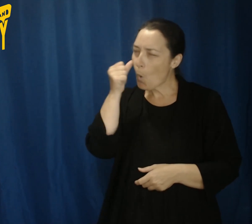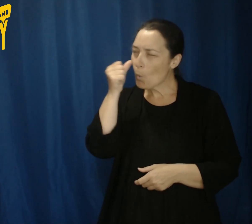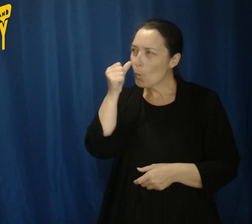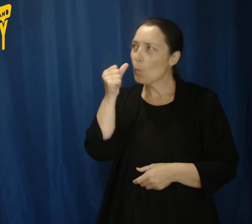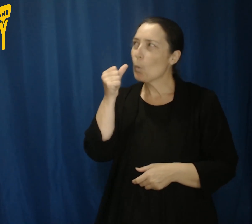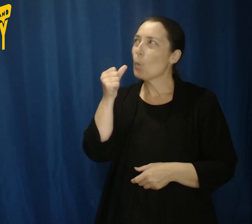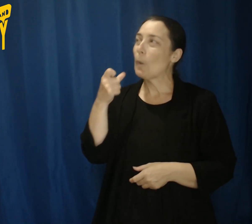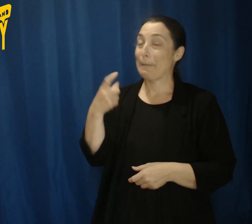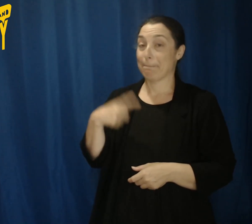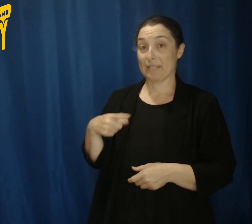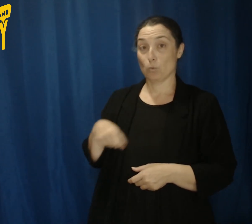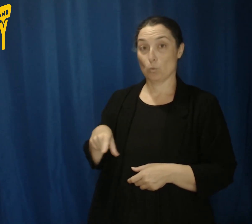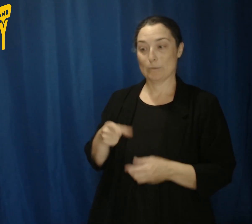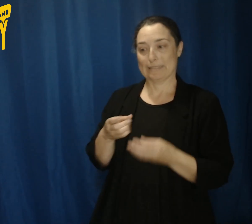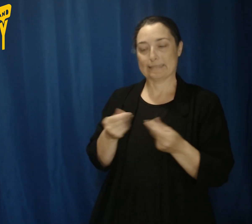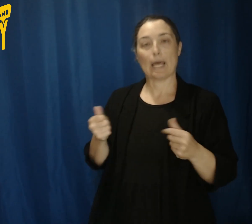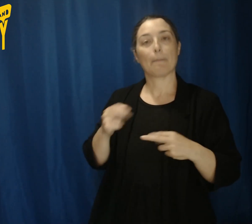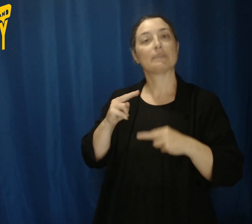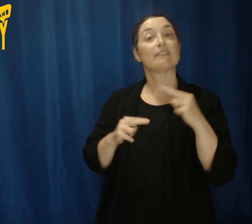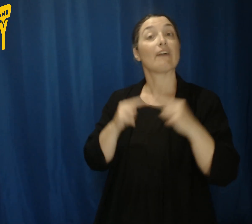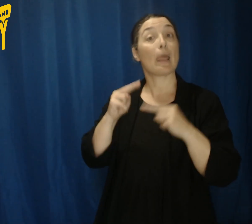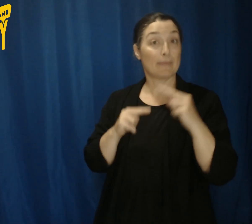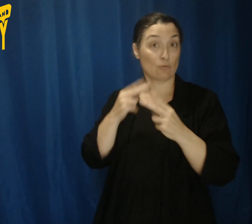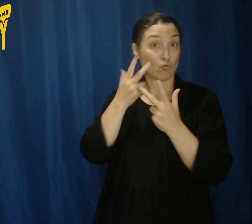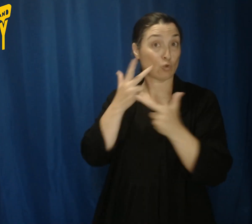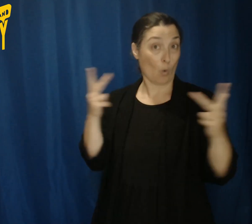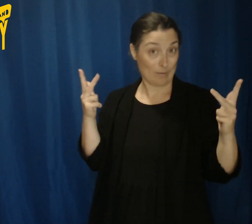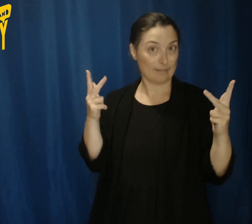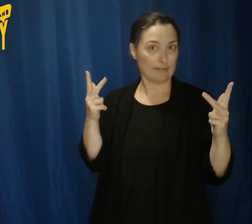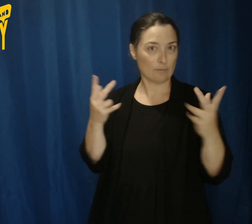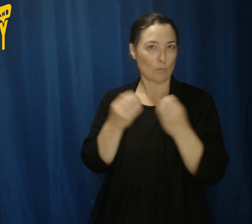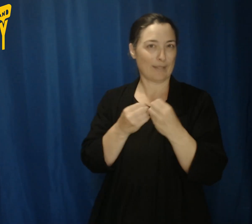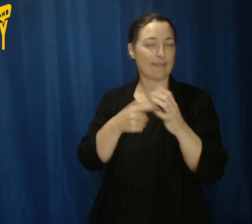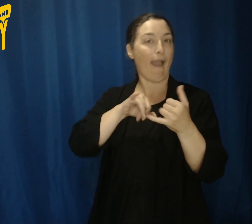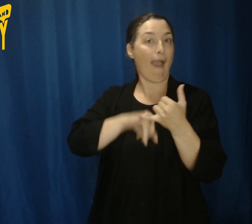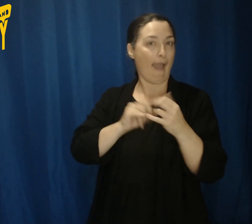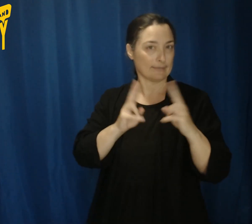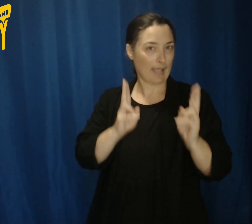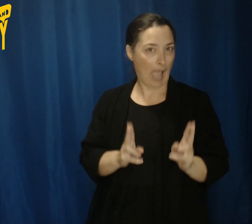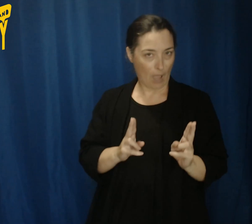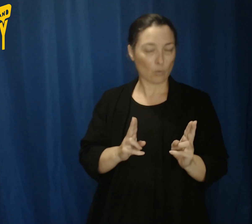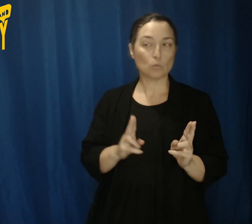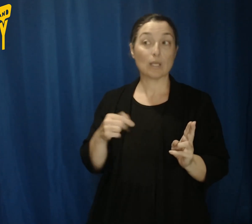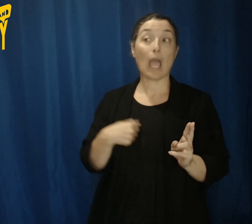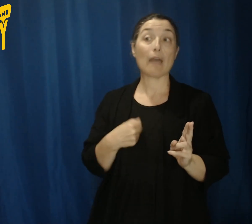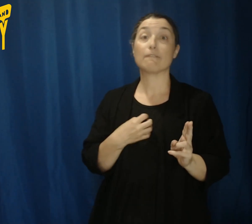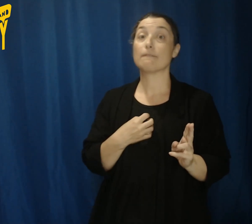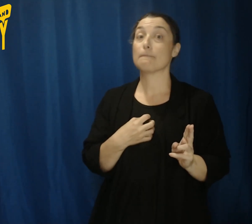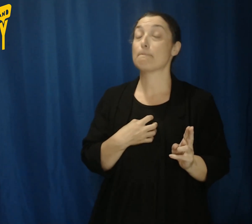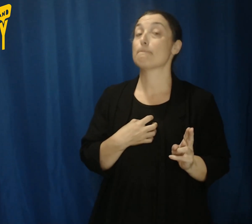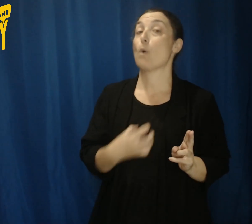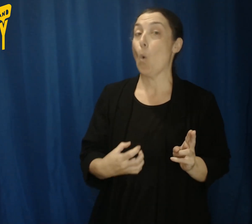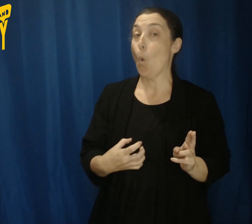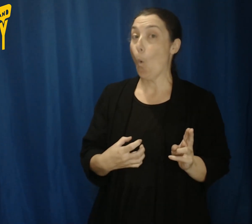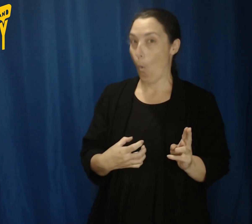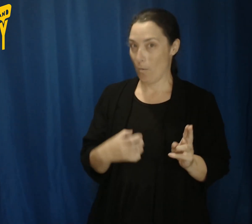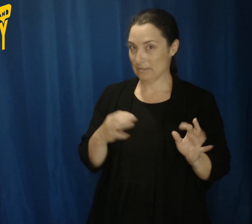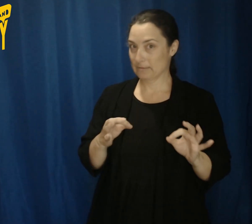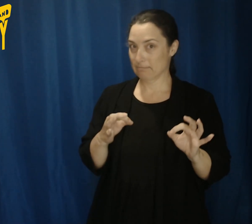some development showings at the Arts House, and I know that there's more specials is hopefully going to do in the future.